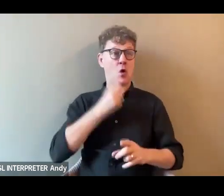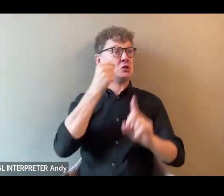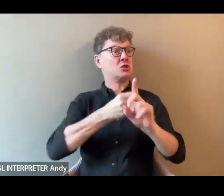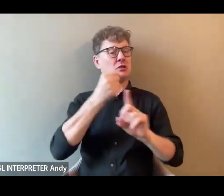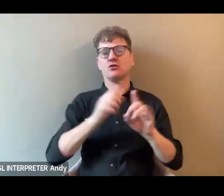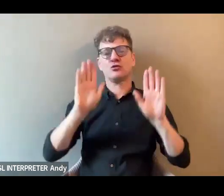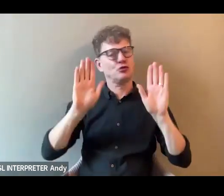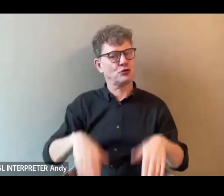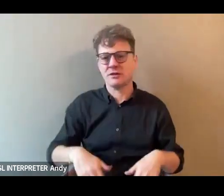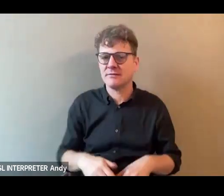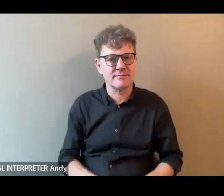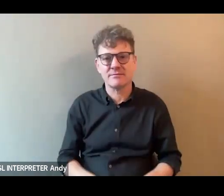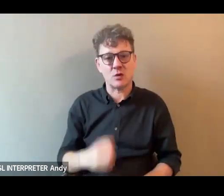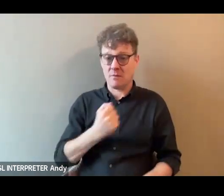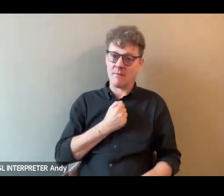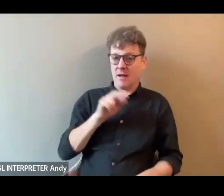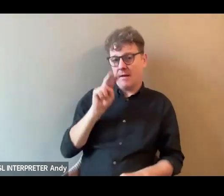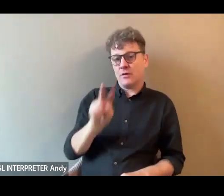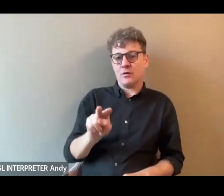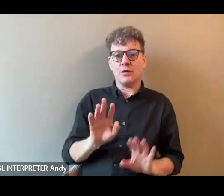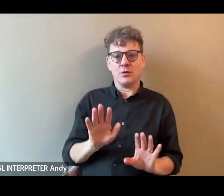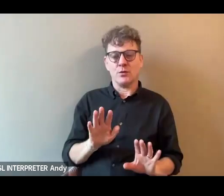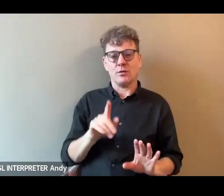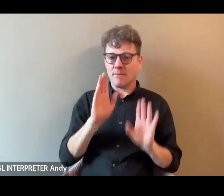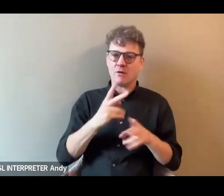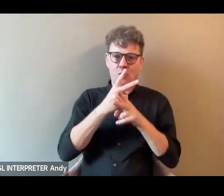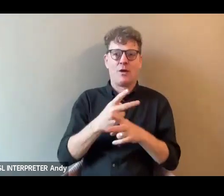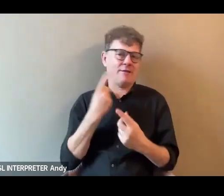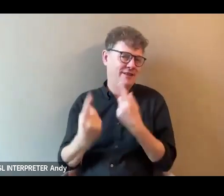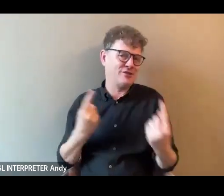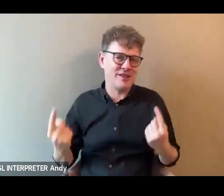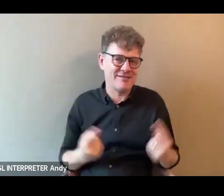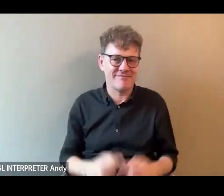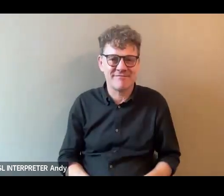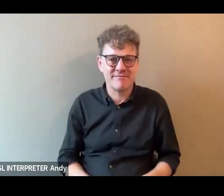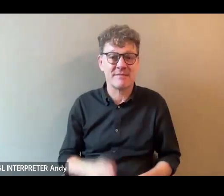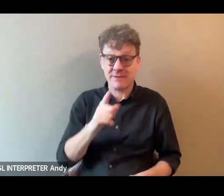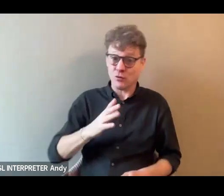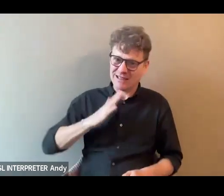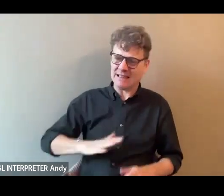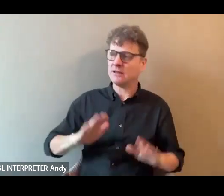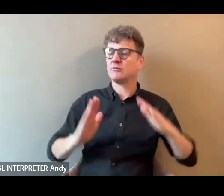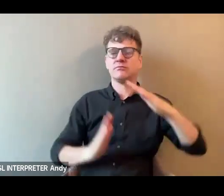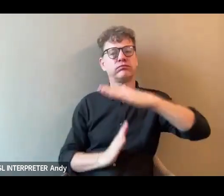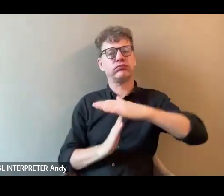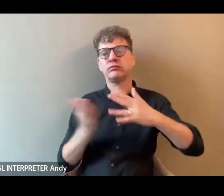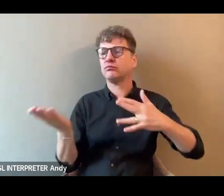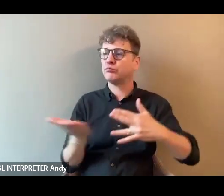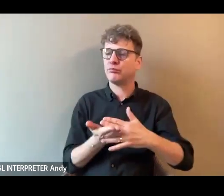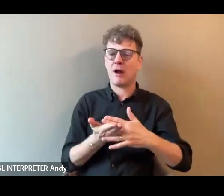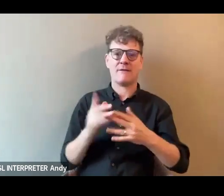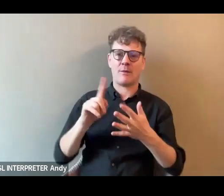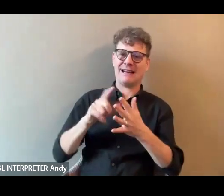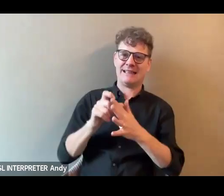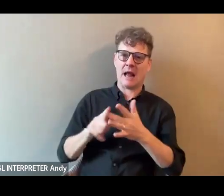our own. So my view on that is we have to look after each other. And if you need to take a break from EDI for a while,